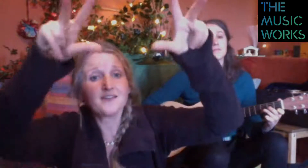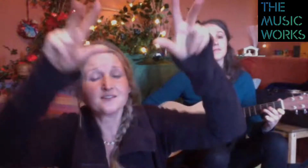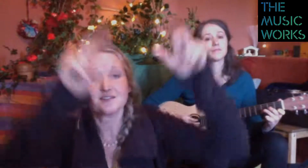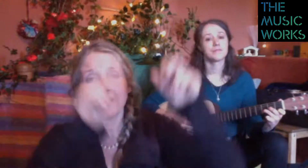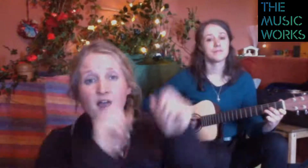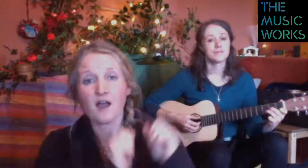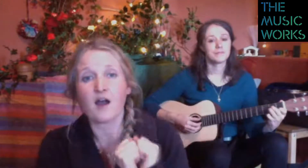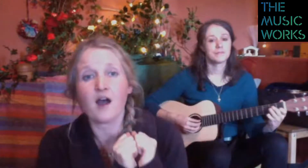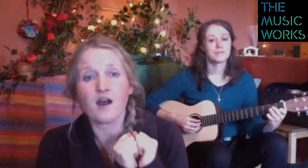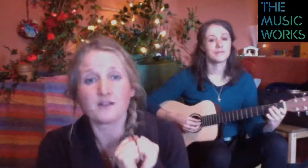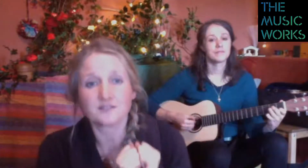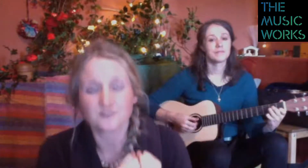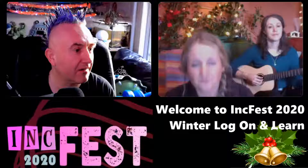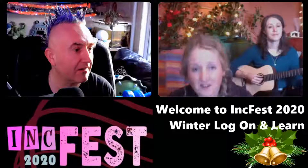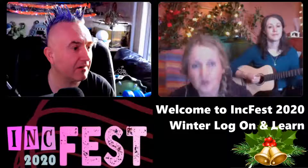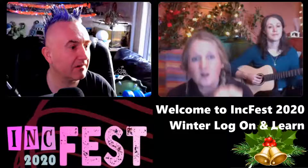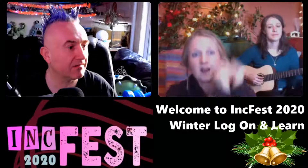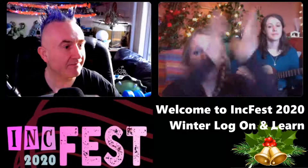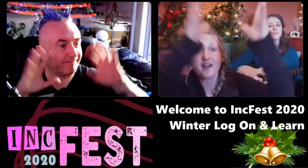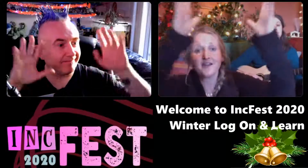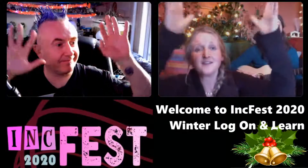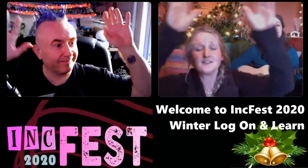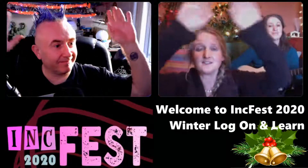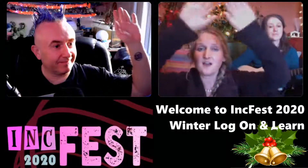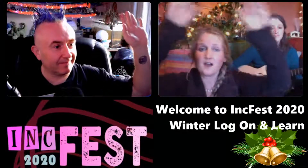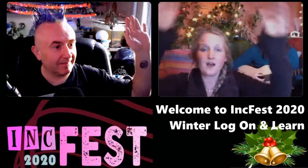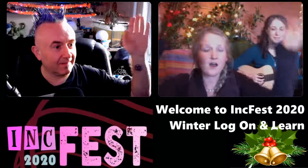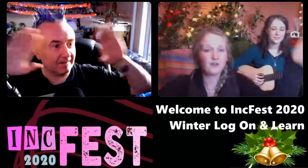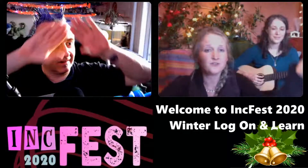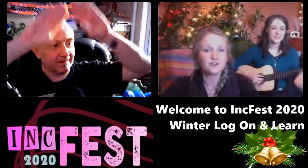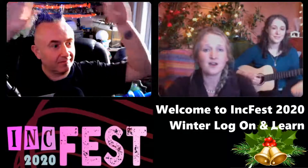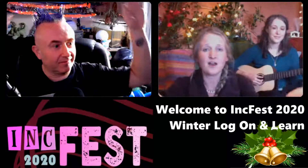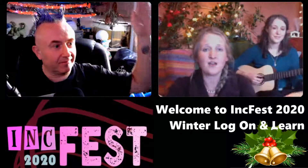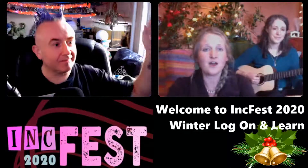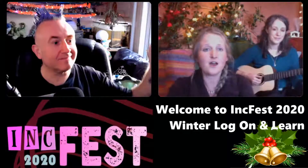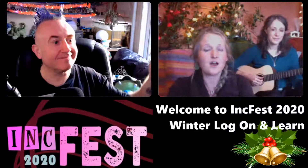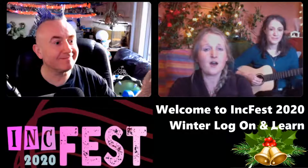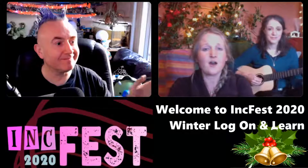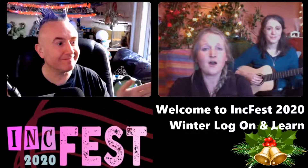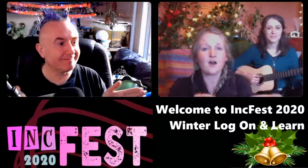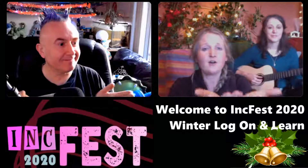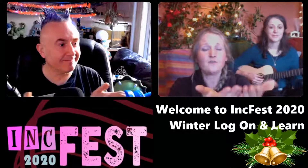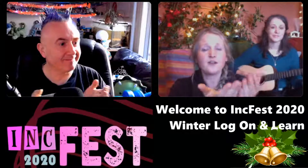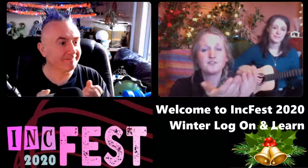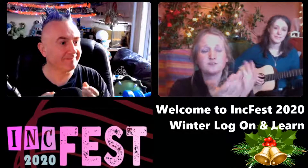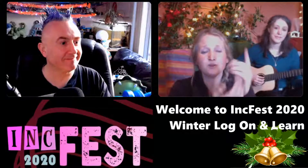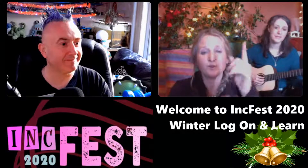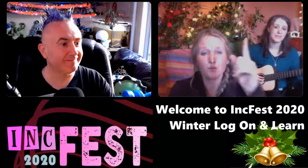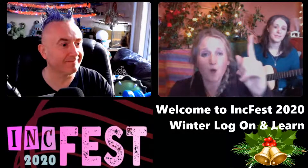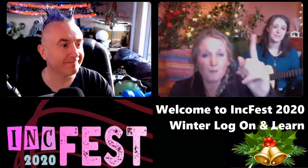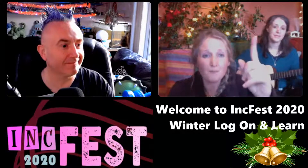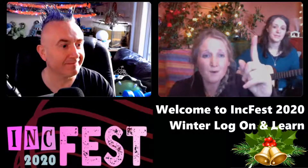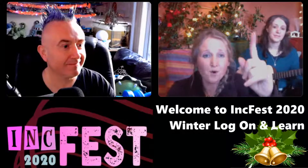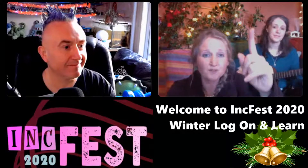brighter, hearts feel lighter under the harvest moon. One more